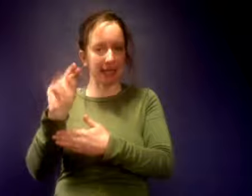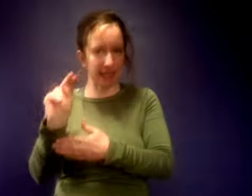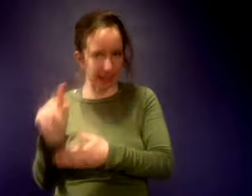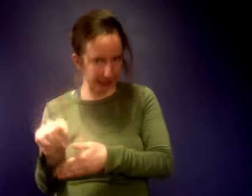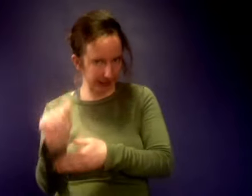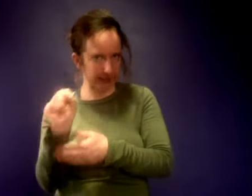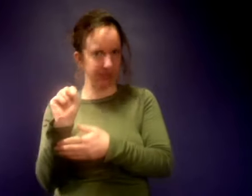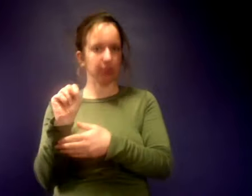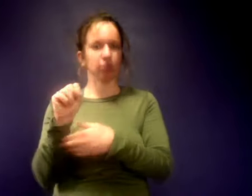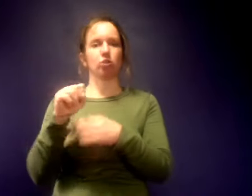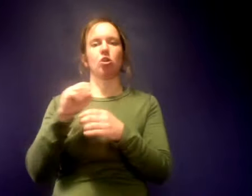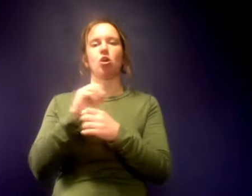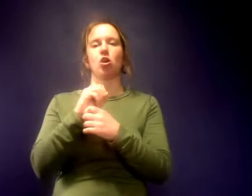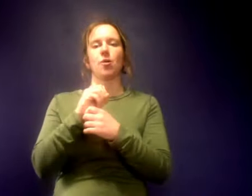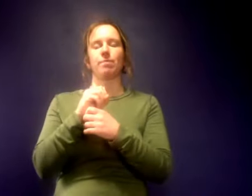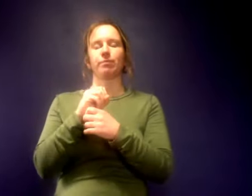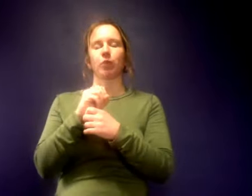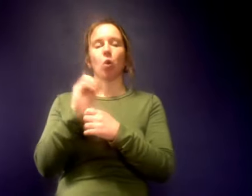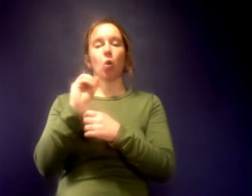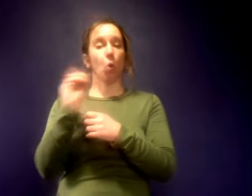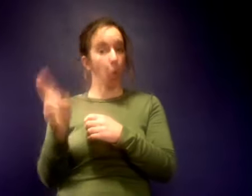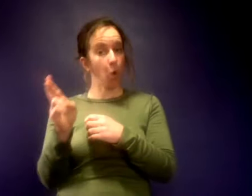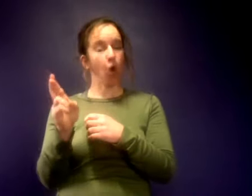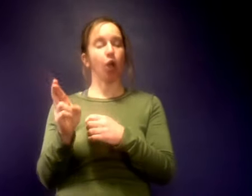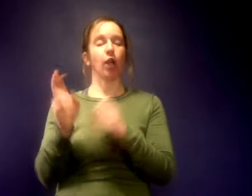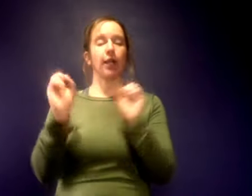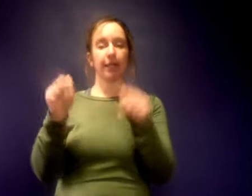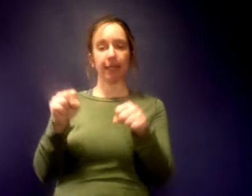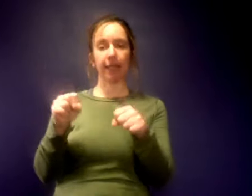circles, or you can draw a number line like we did in this presentation.